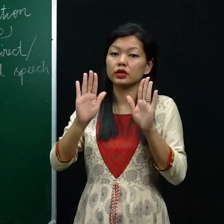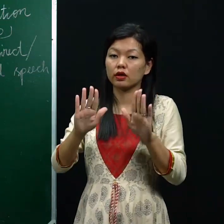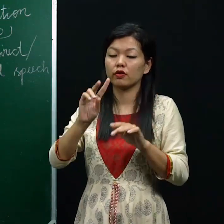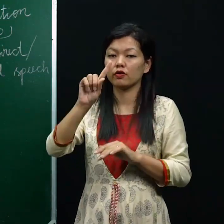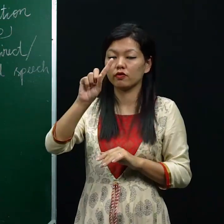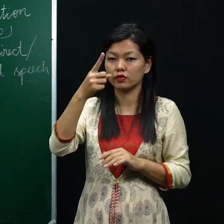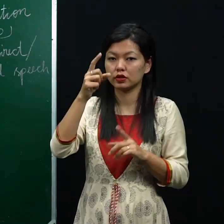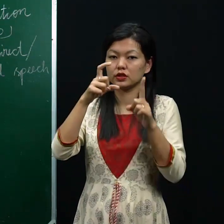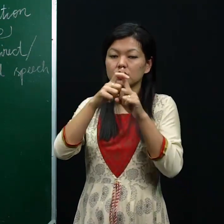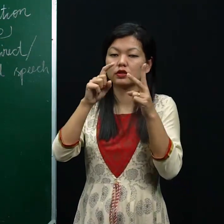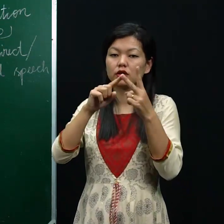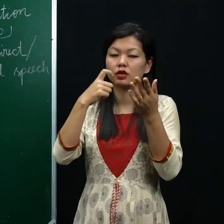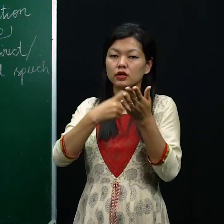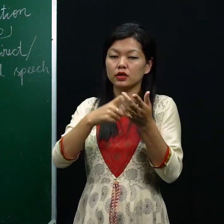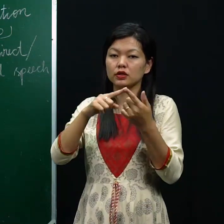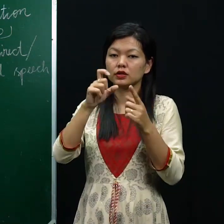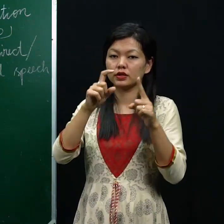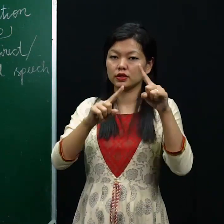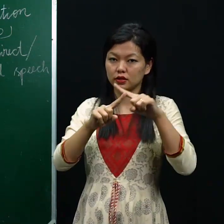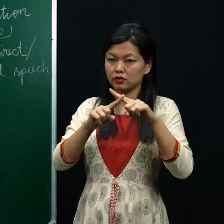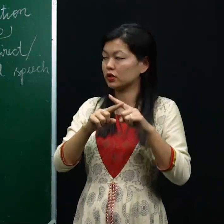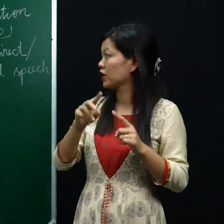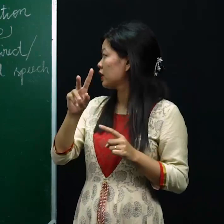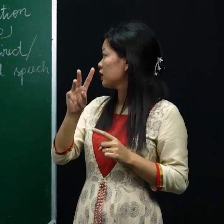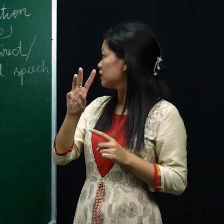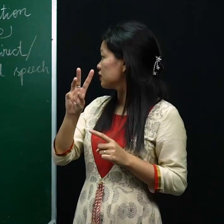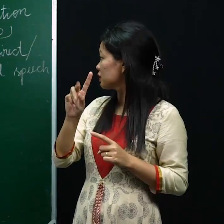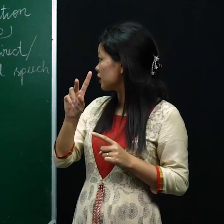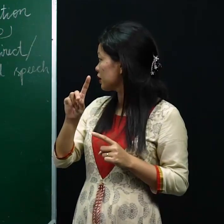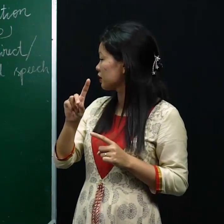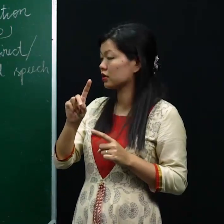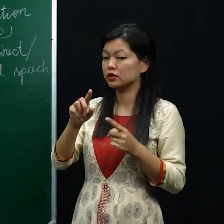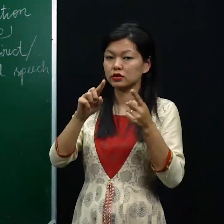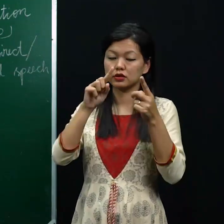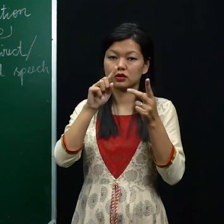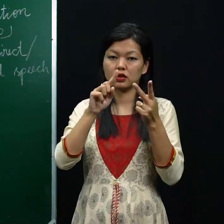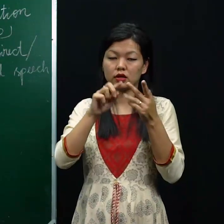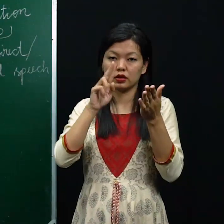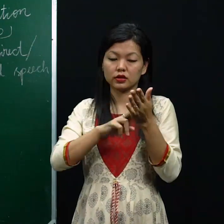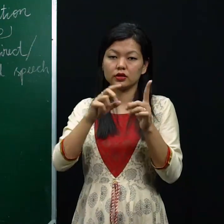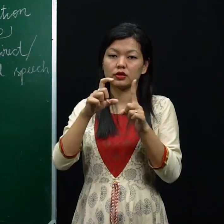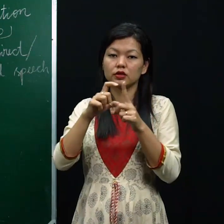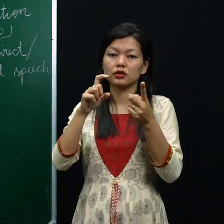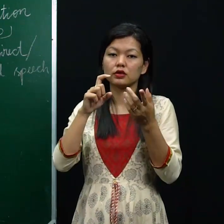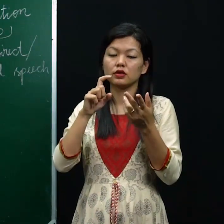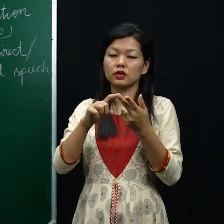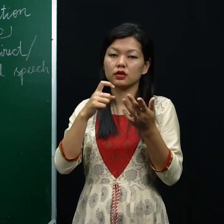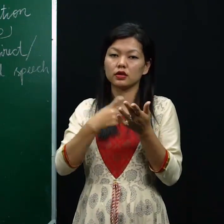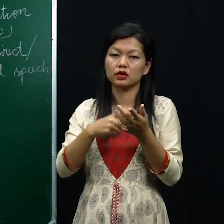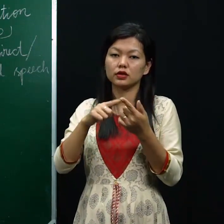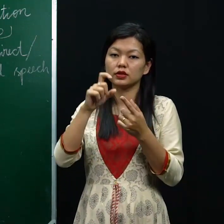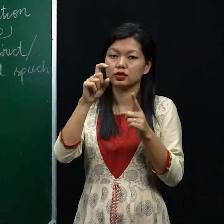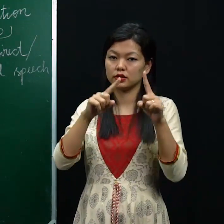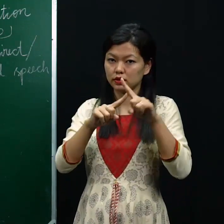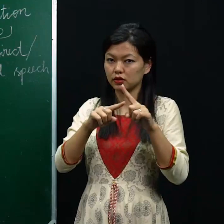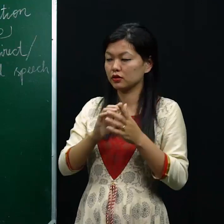called as reported speech. Okay. Indirect is called reported speech. Why? Because it is not the direct